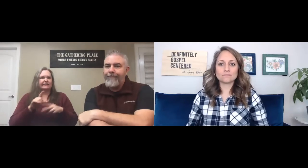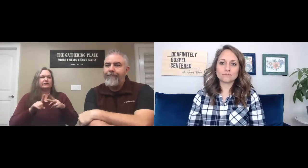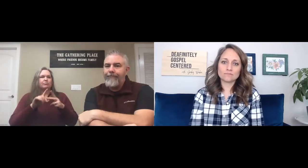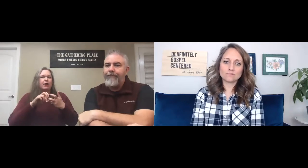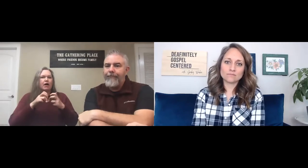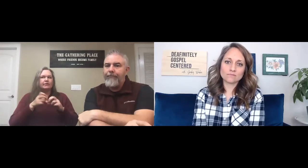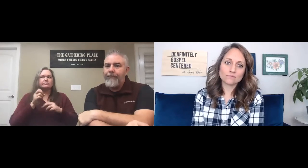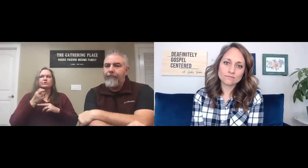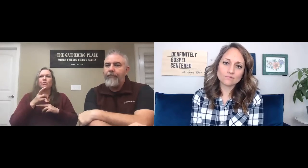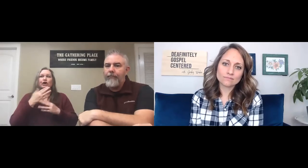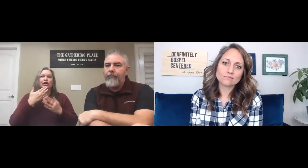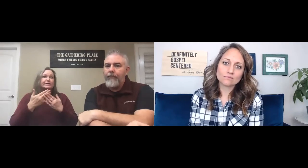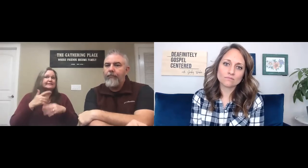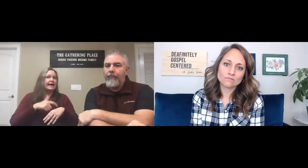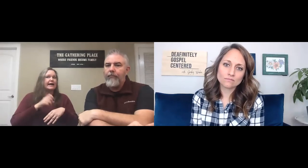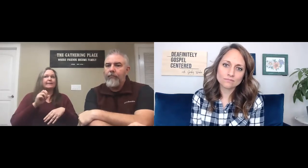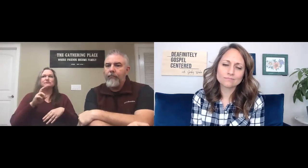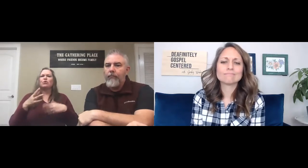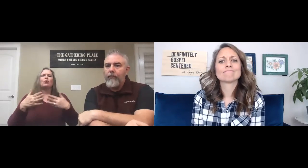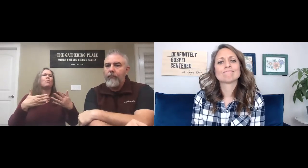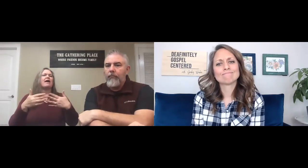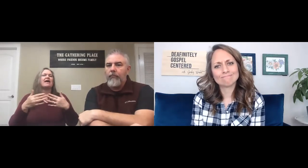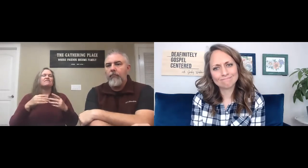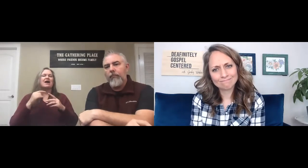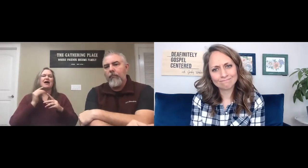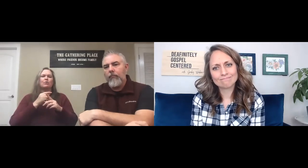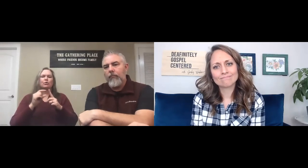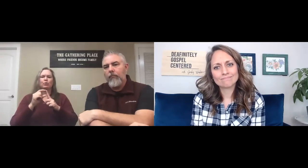know, whenever we have problem, a good time, whatever,